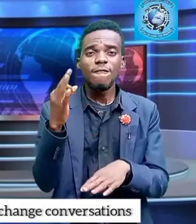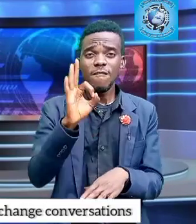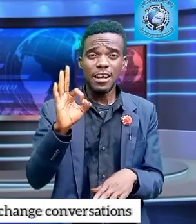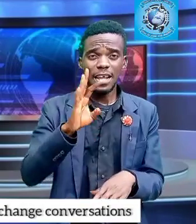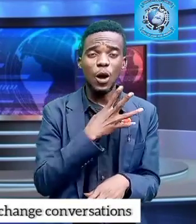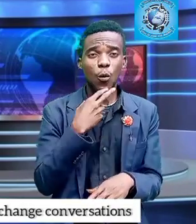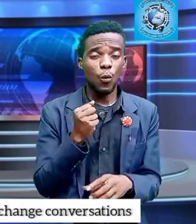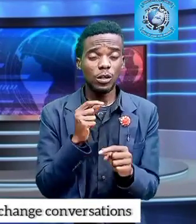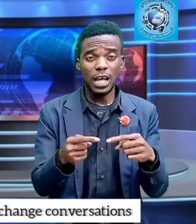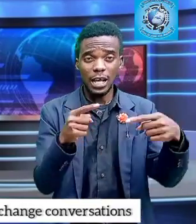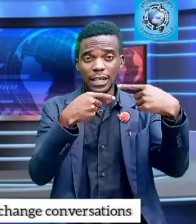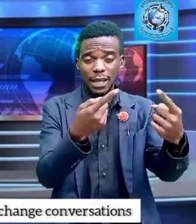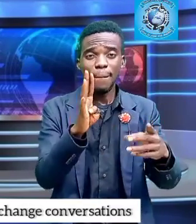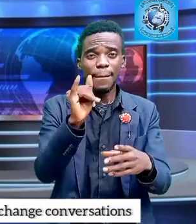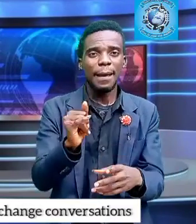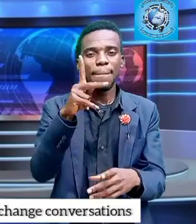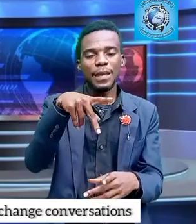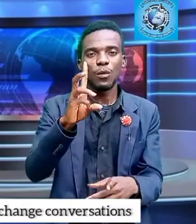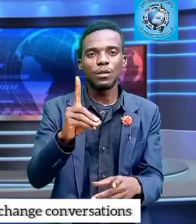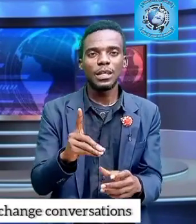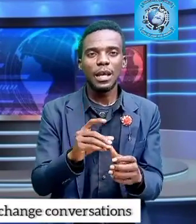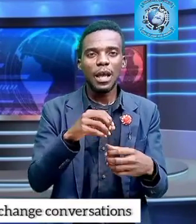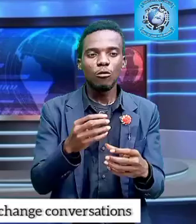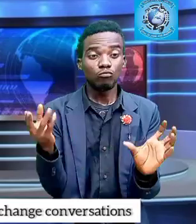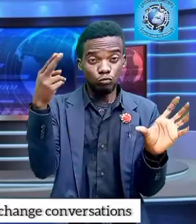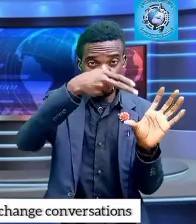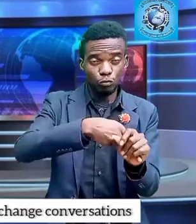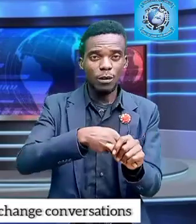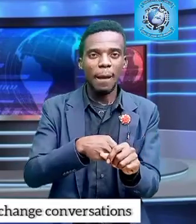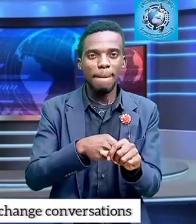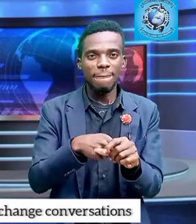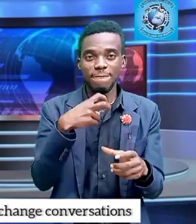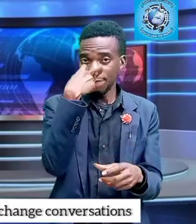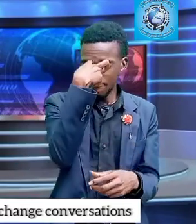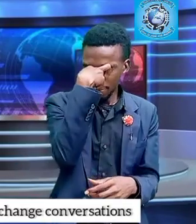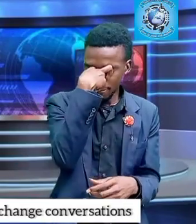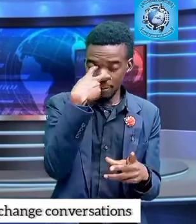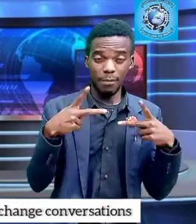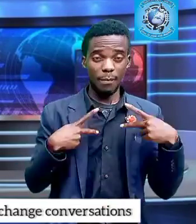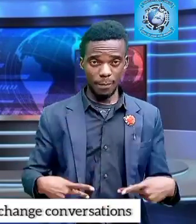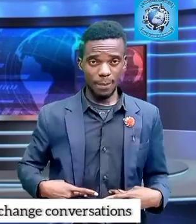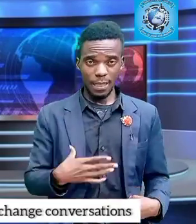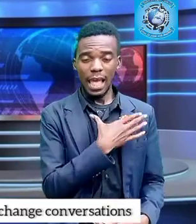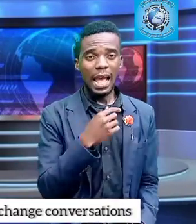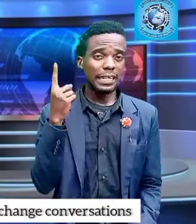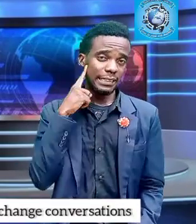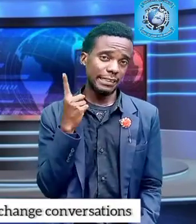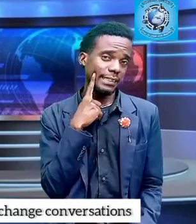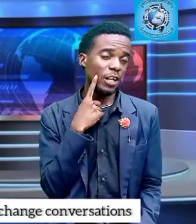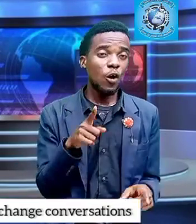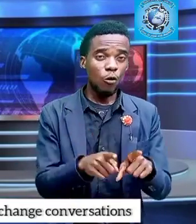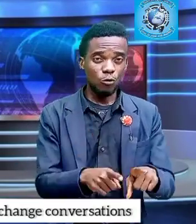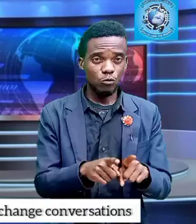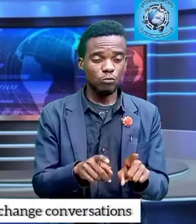was attended by PWDs made up of visually impaired, physically challenged, and the dumb, as well as civil